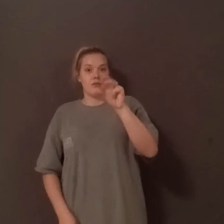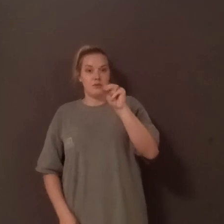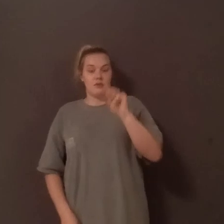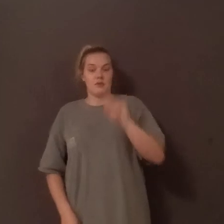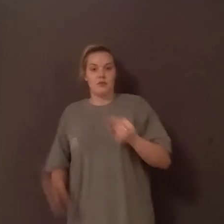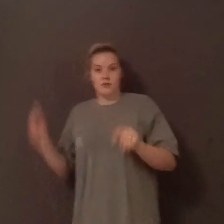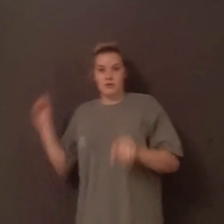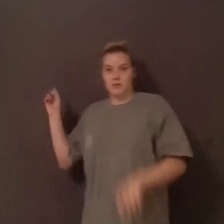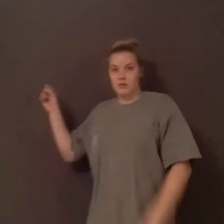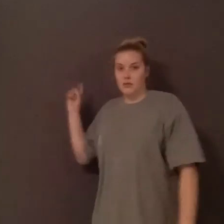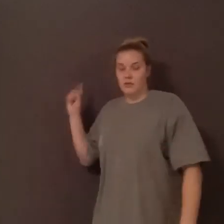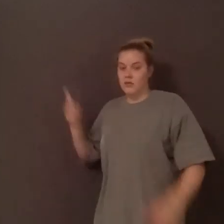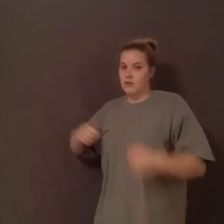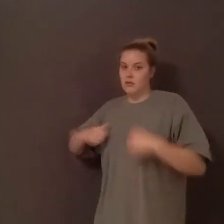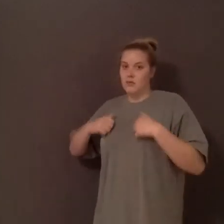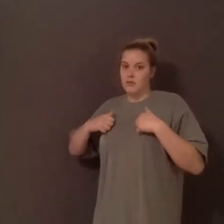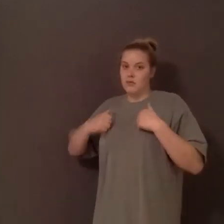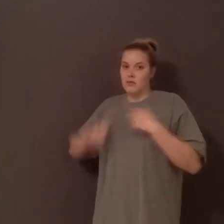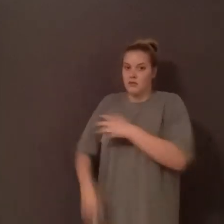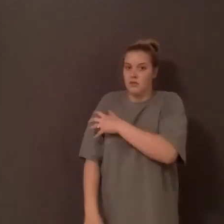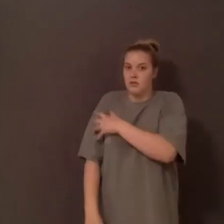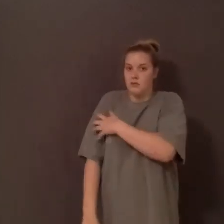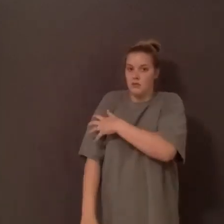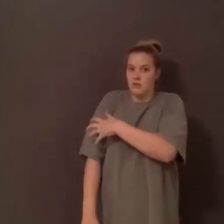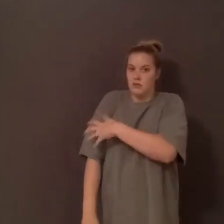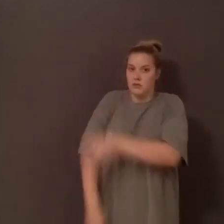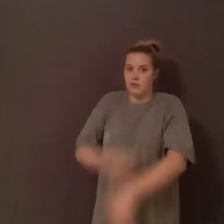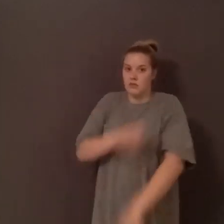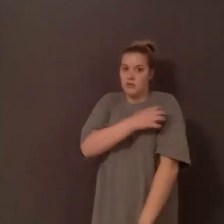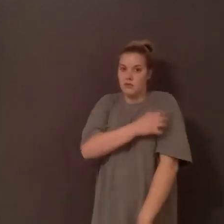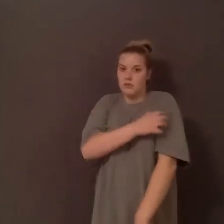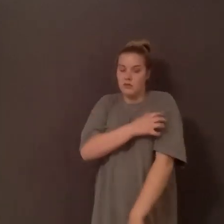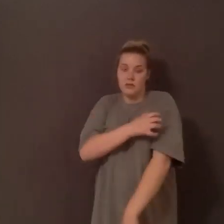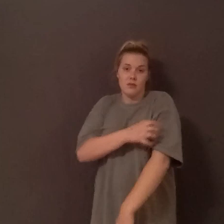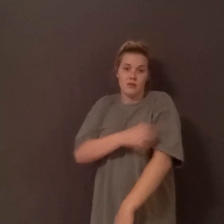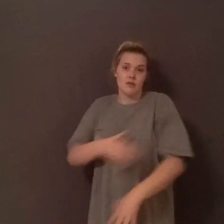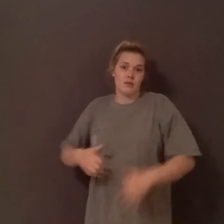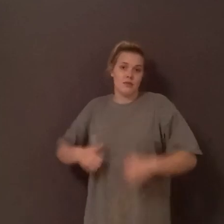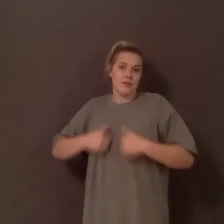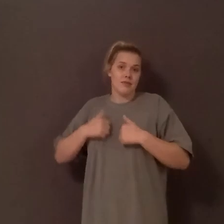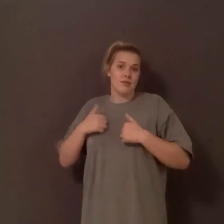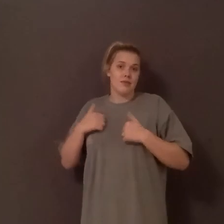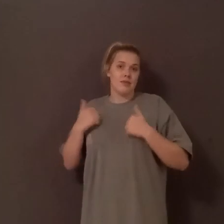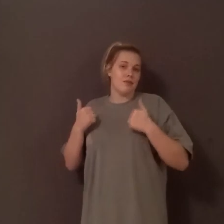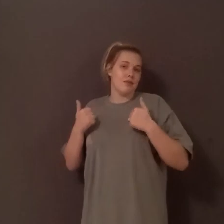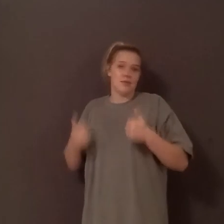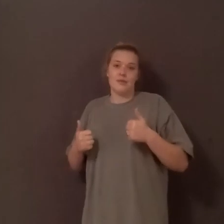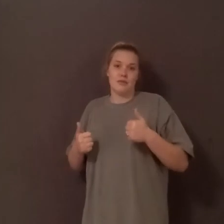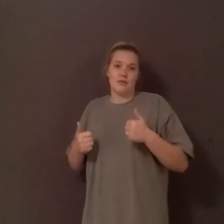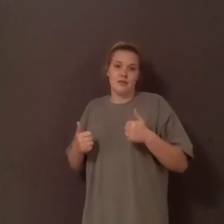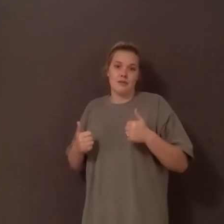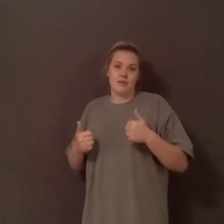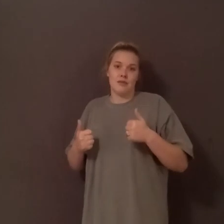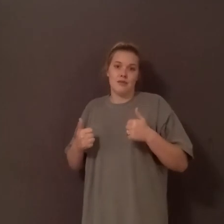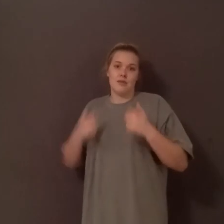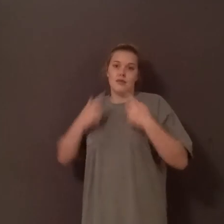will live it in shivering, agonized darkness, or you will live it triumphantly in the light. The choice is yours. That's the